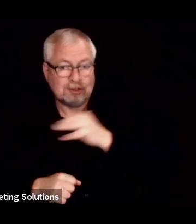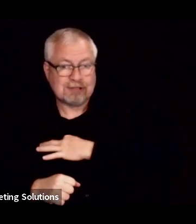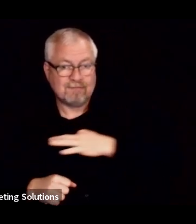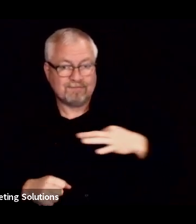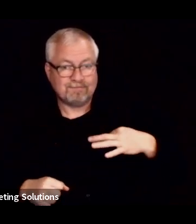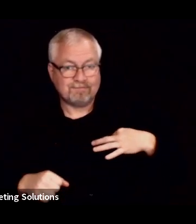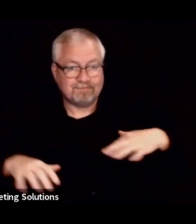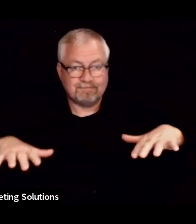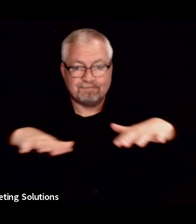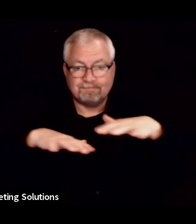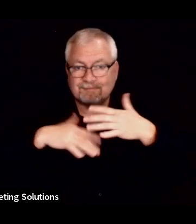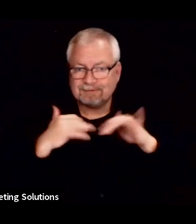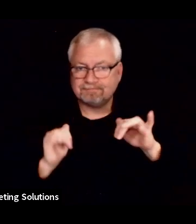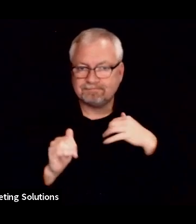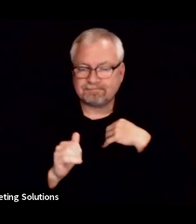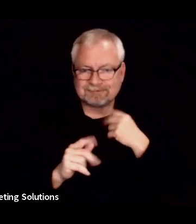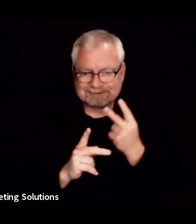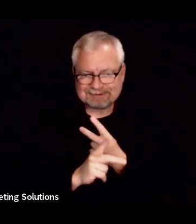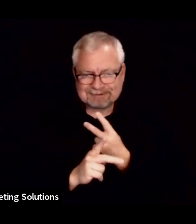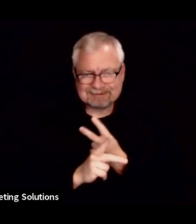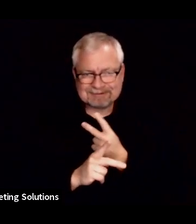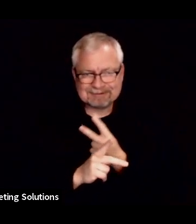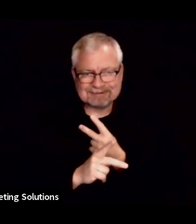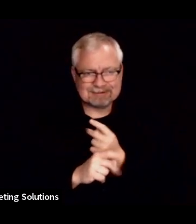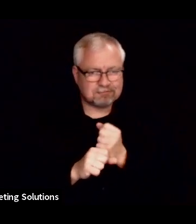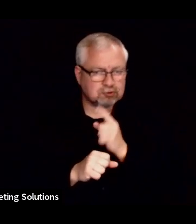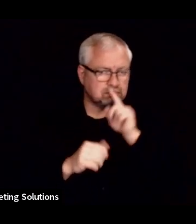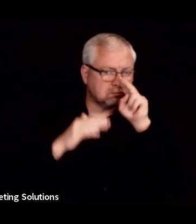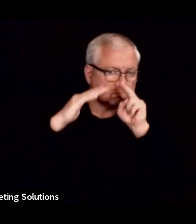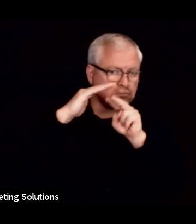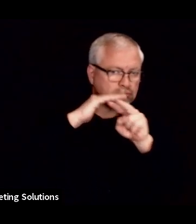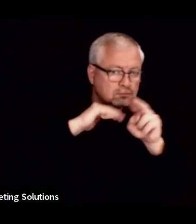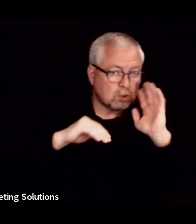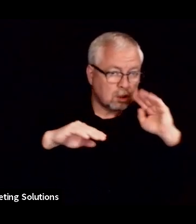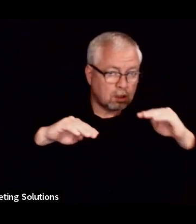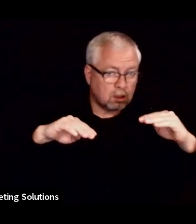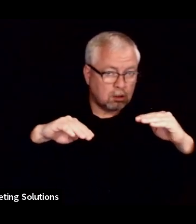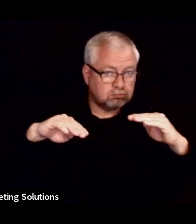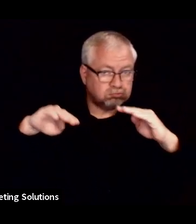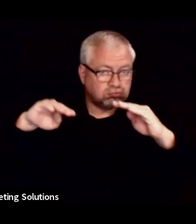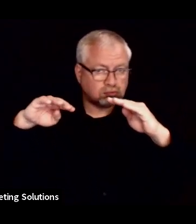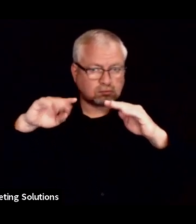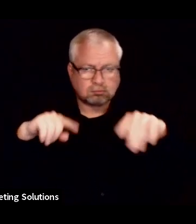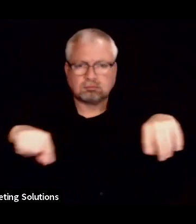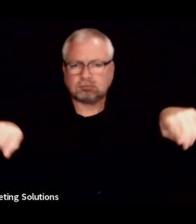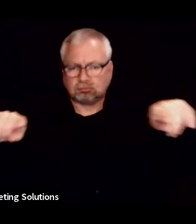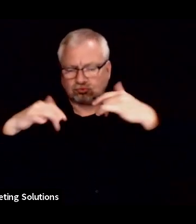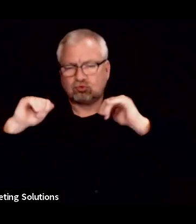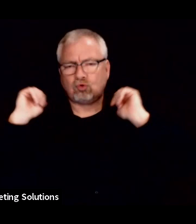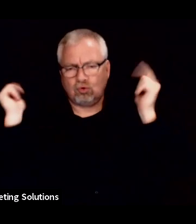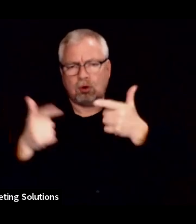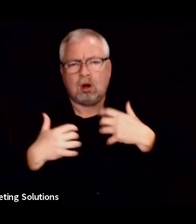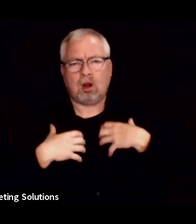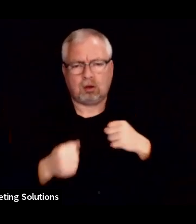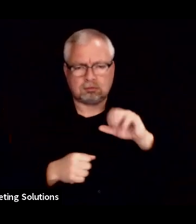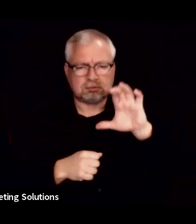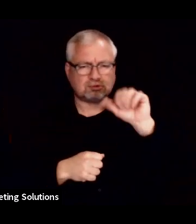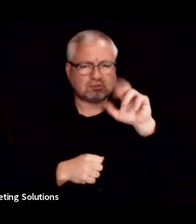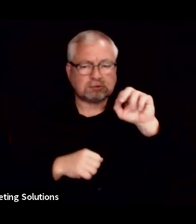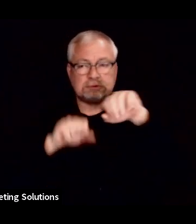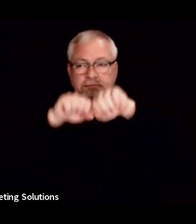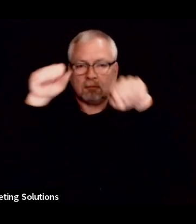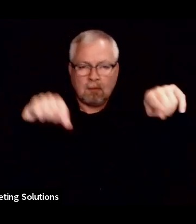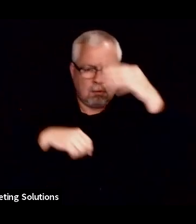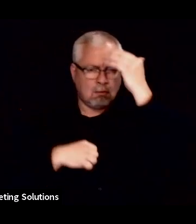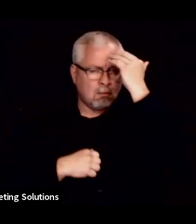cases, such that all the health systems are certainly well aware that those elective procedures may go kind of on